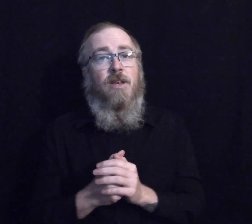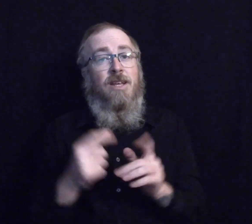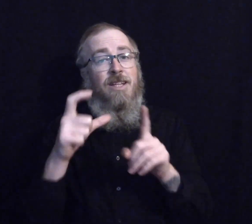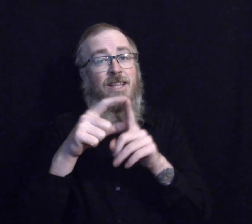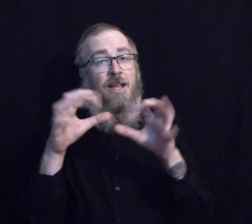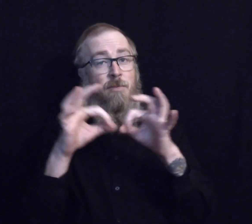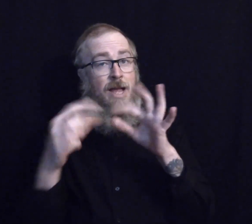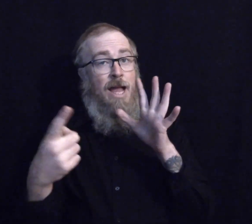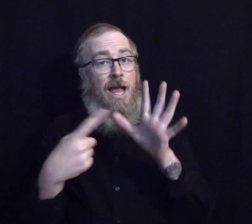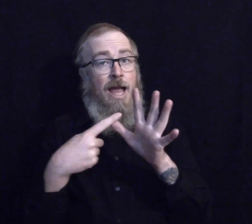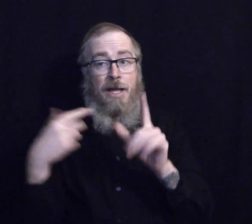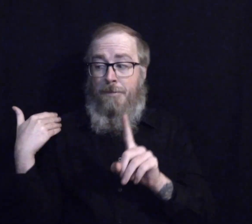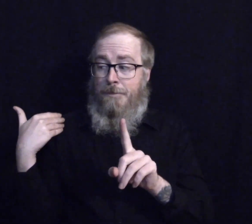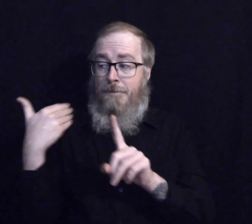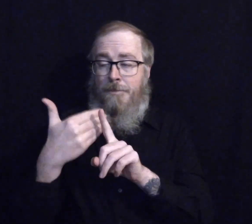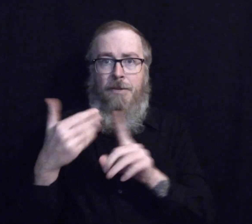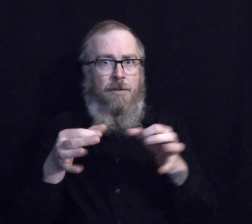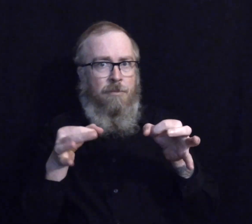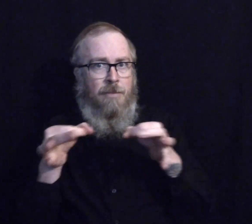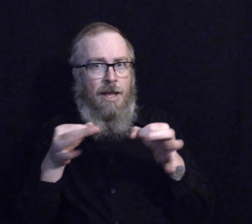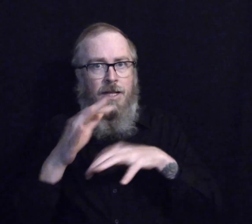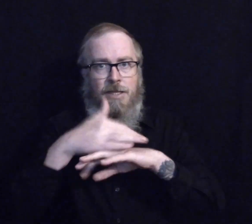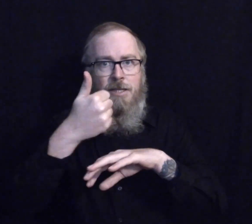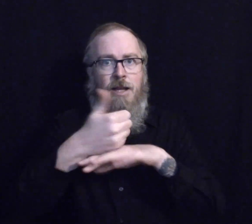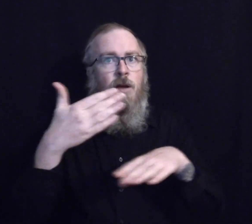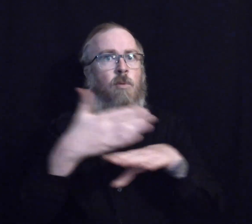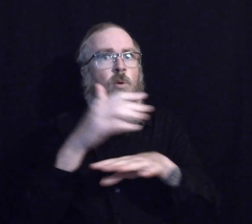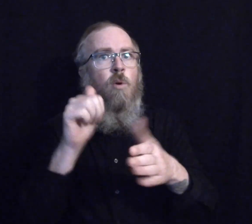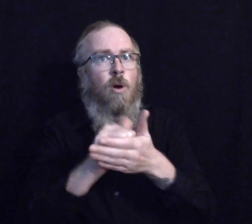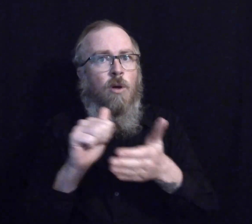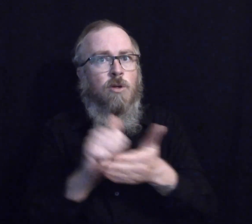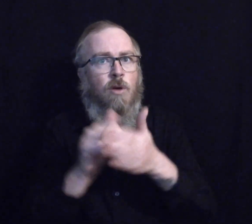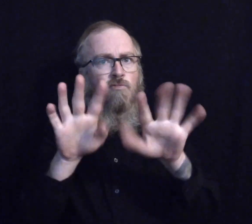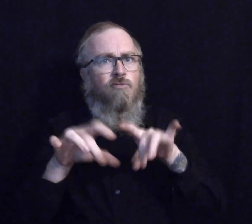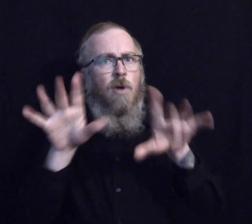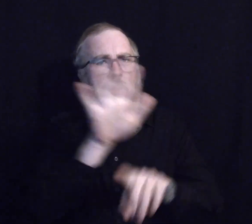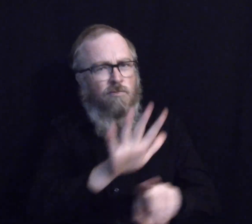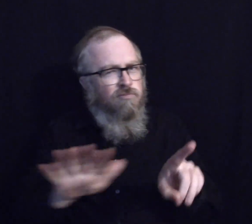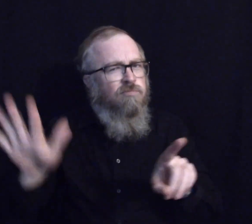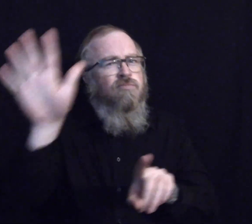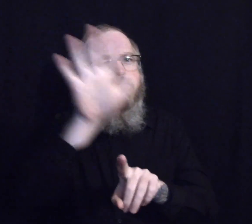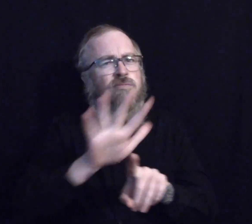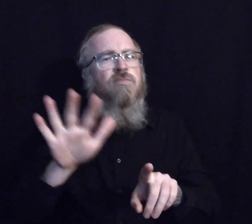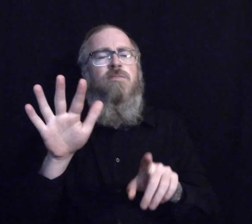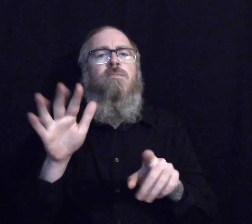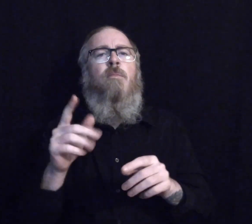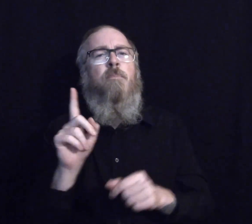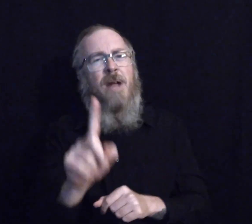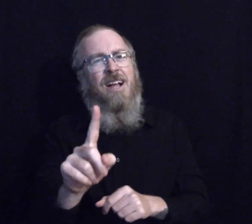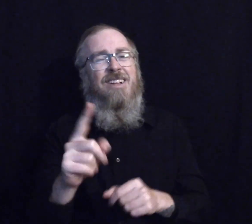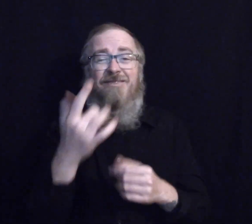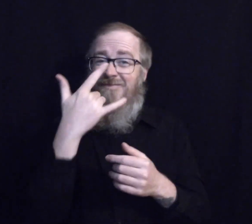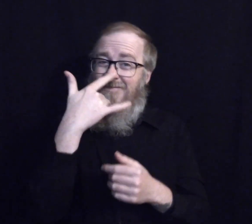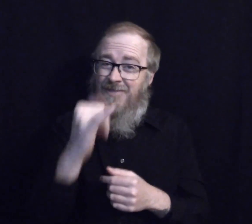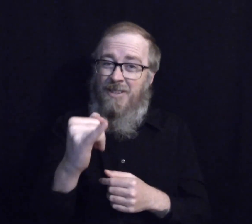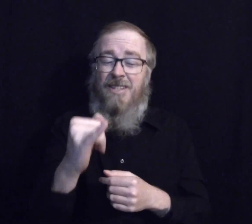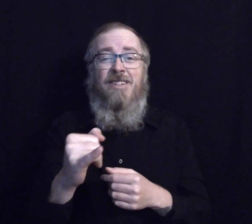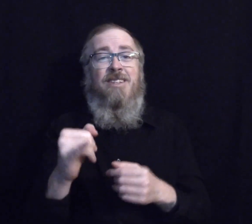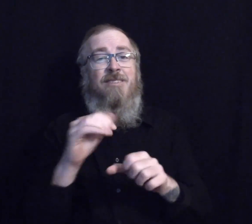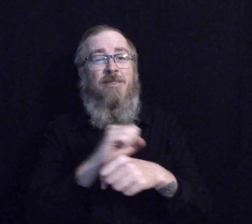Deafblind Australia has been working on a project planning to roll out workshops all over the country, but unfortunately, with the